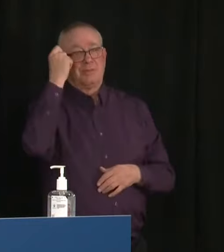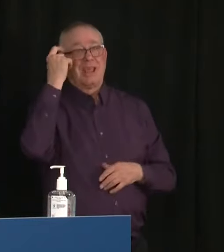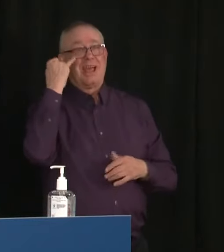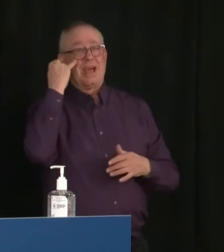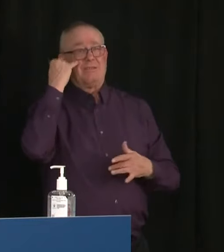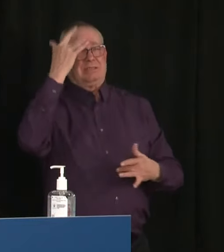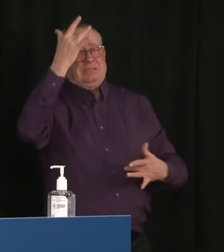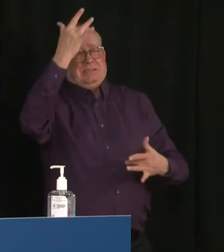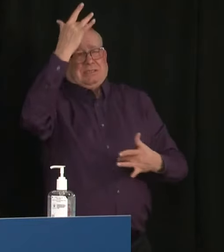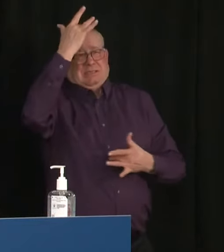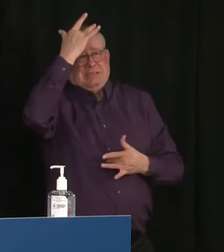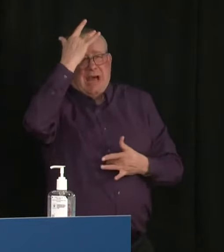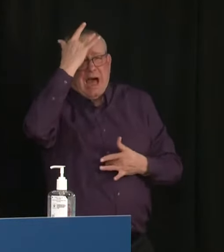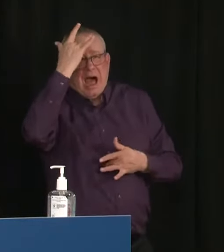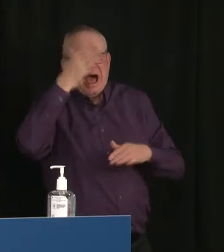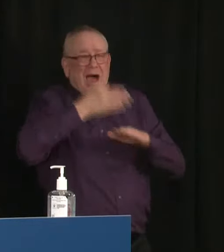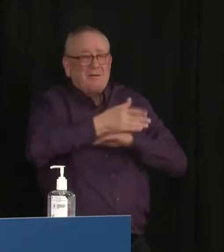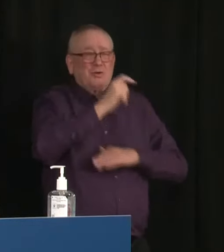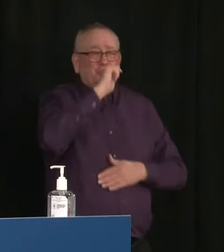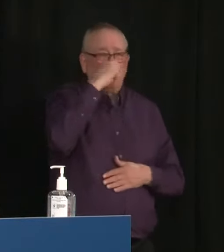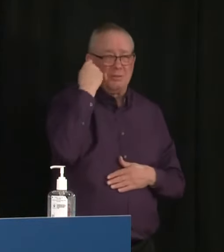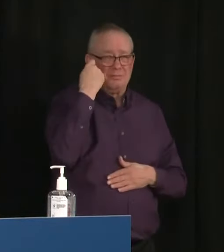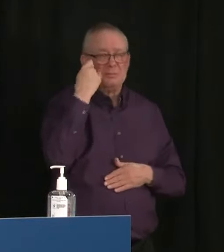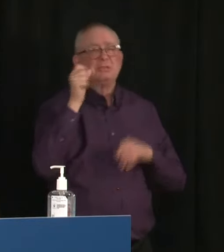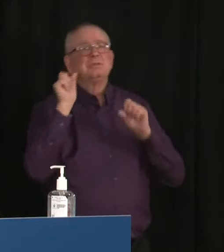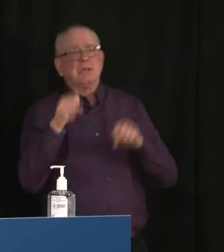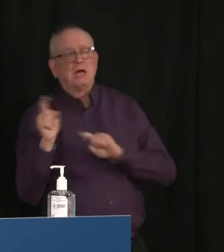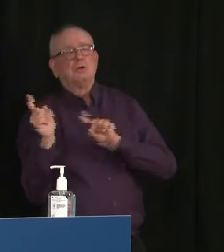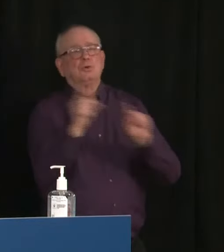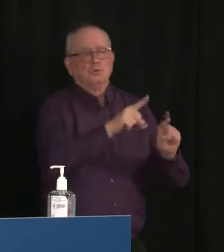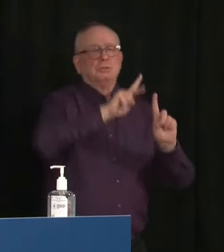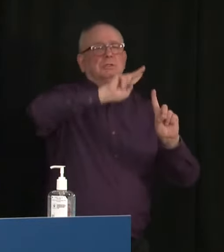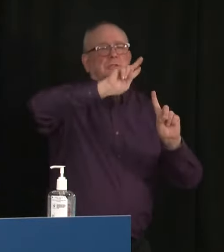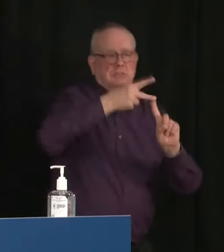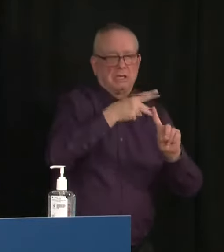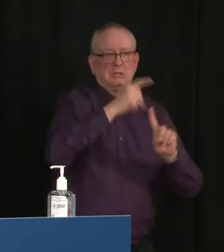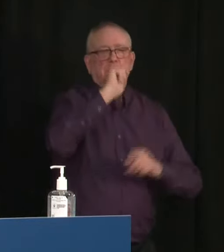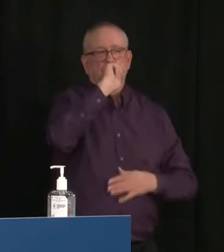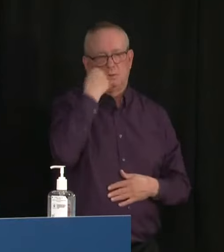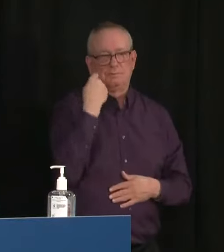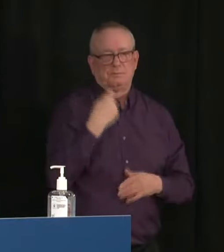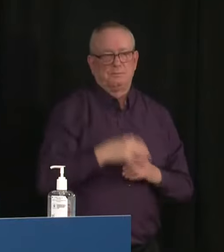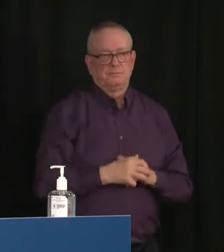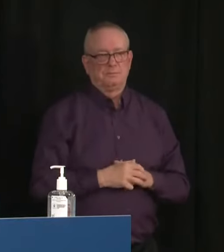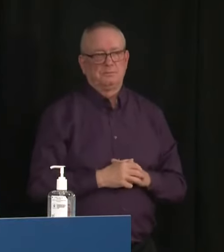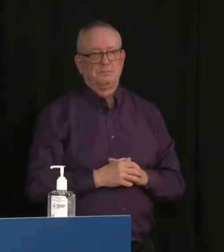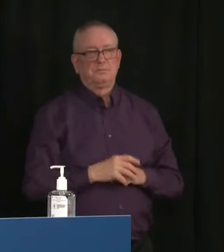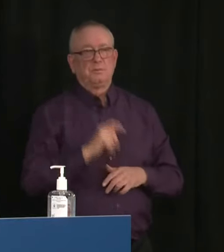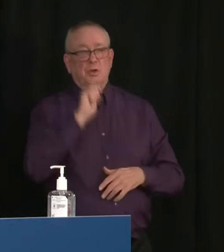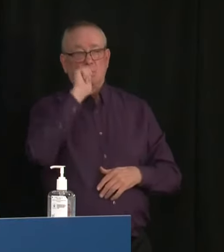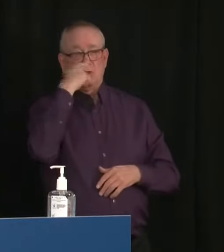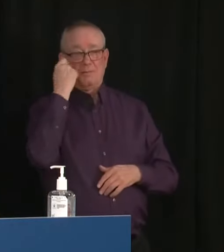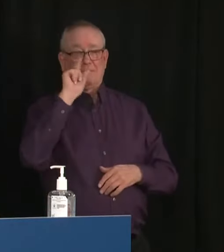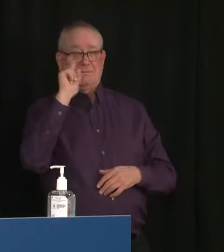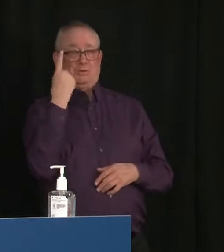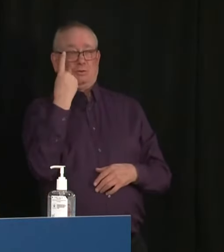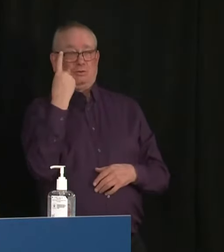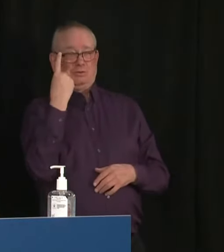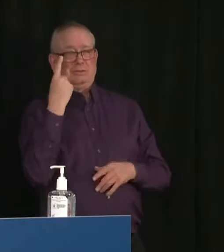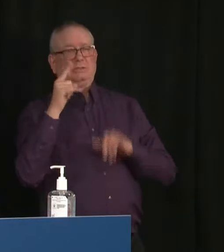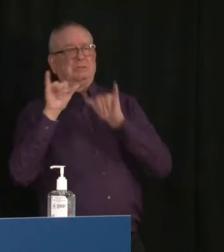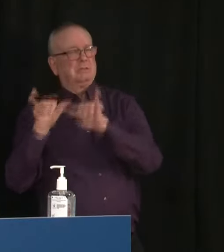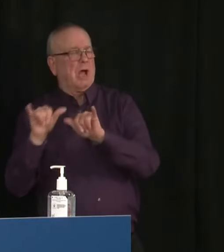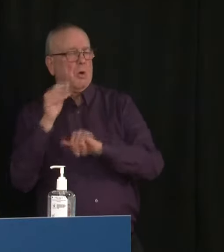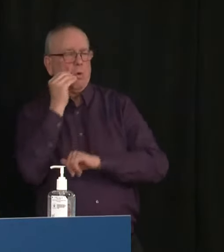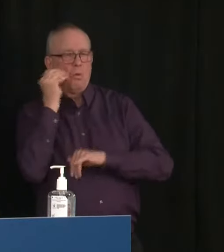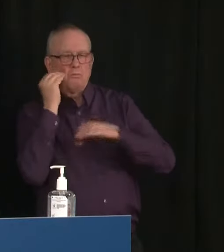have passed, and as of today are no longer requested to have a second test. If you have a second test booked